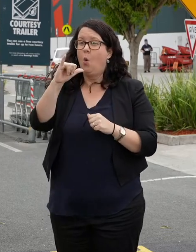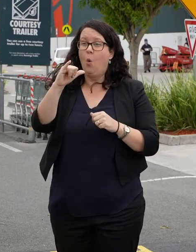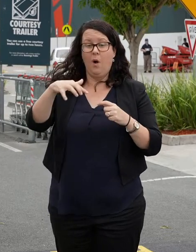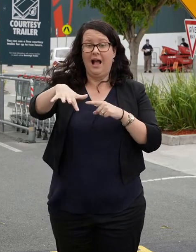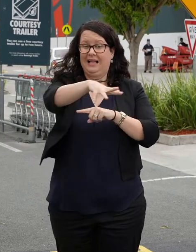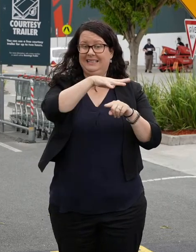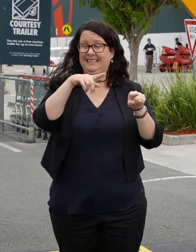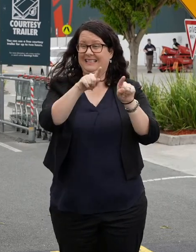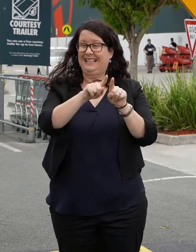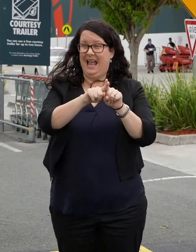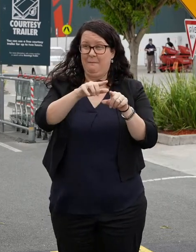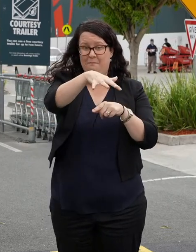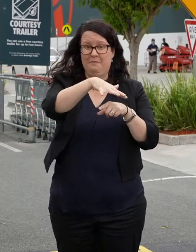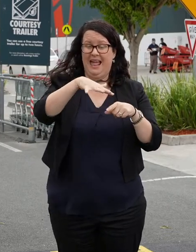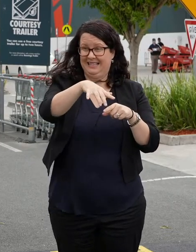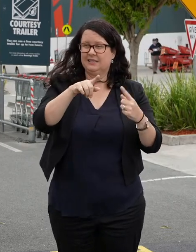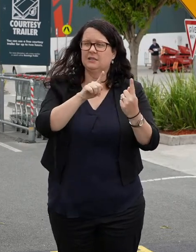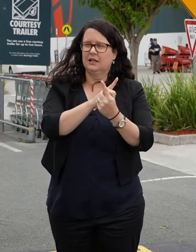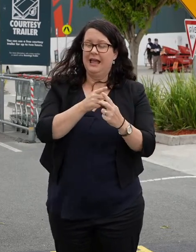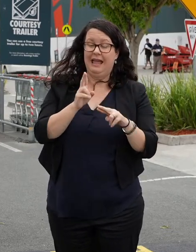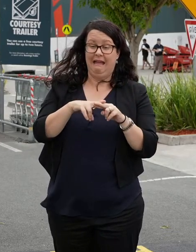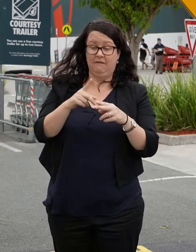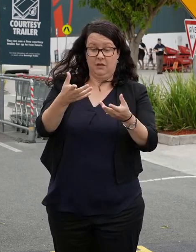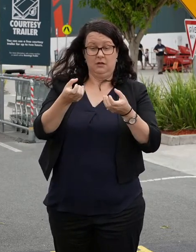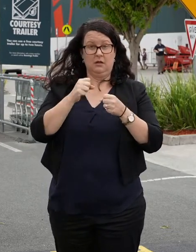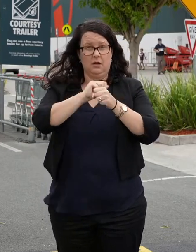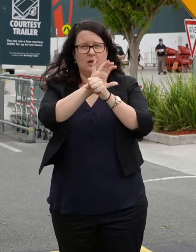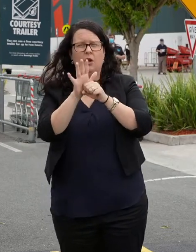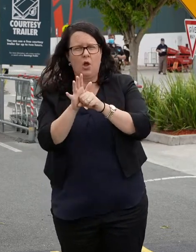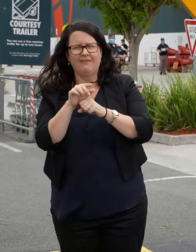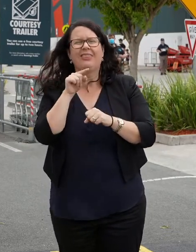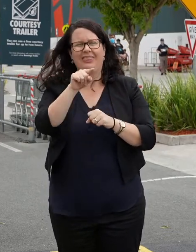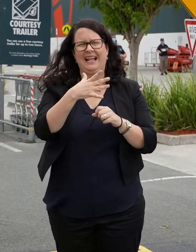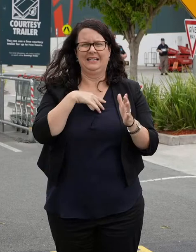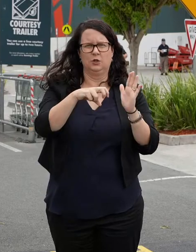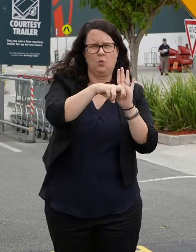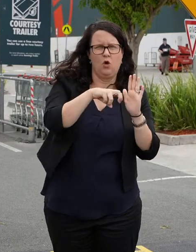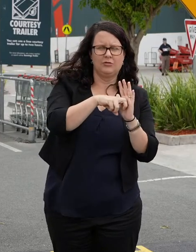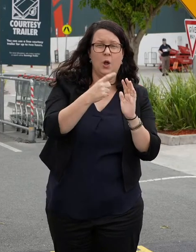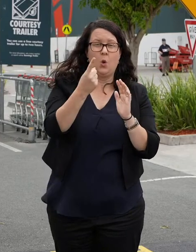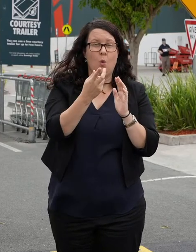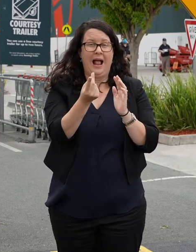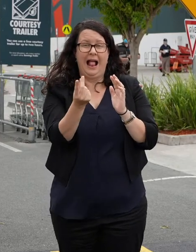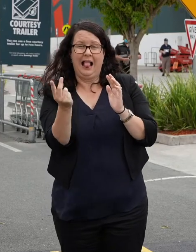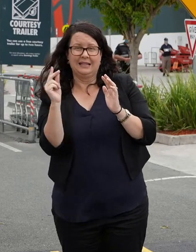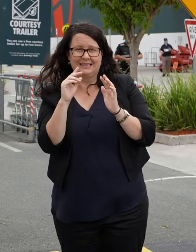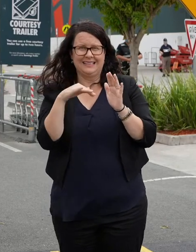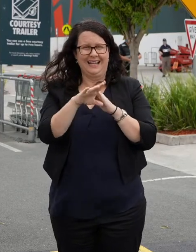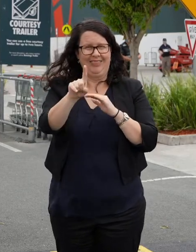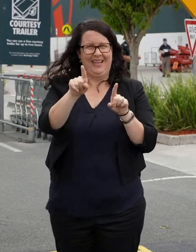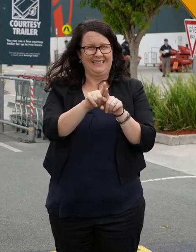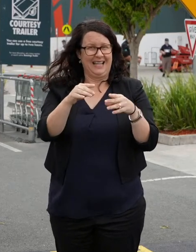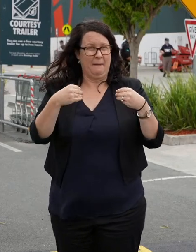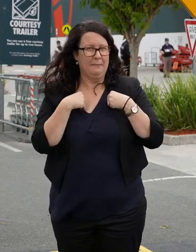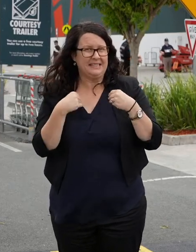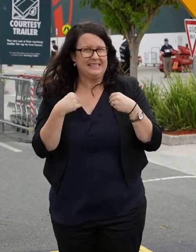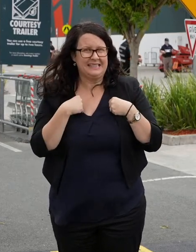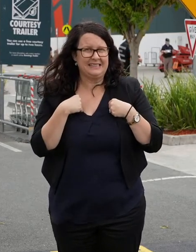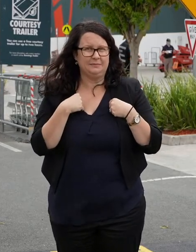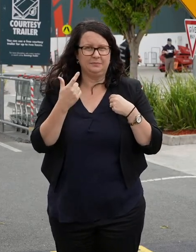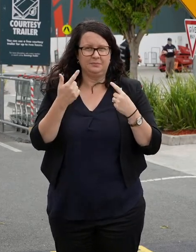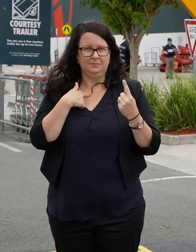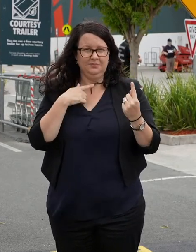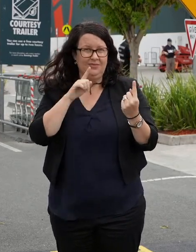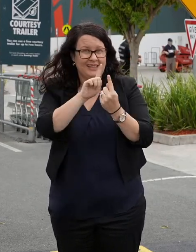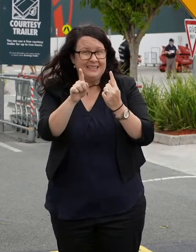positive themselves who will need to quarantine, how many other people need to quarantine in that business and who are deemed close and